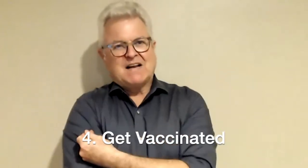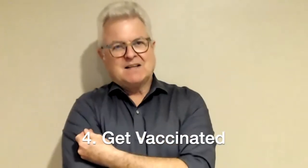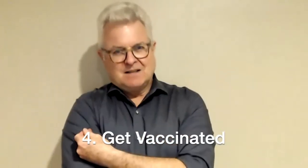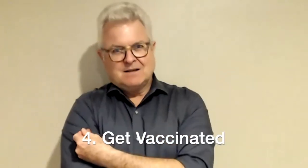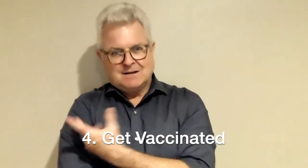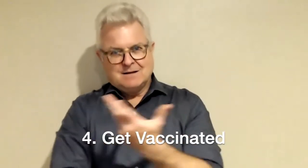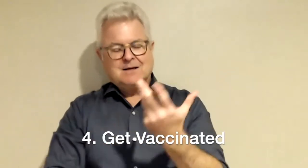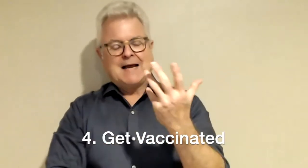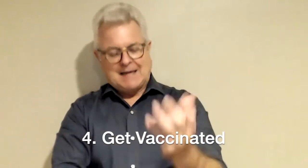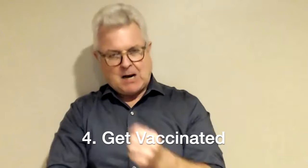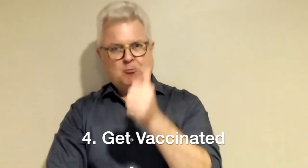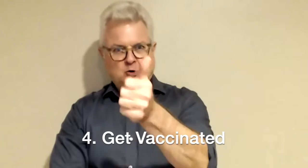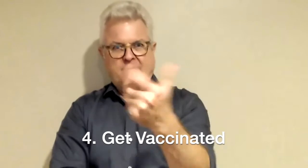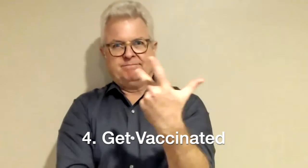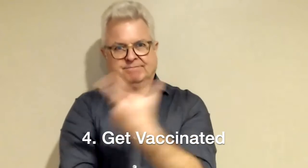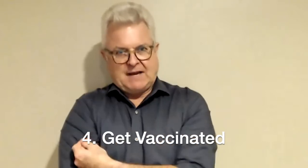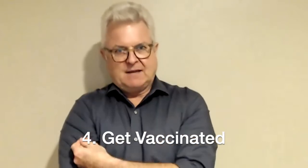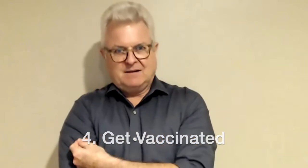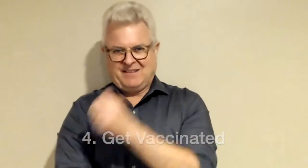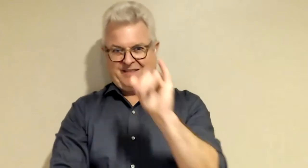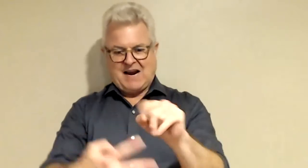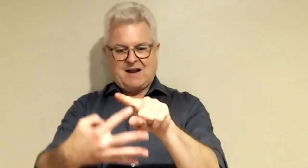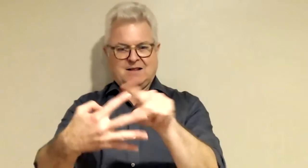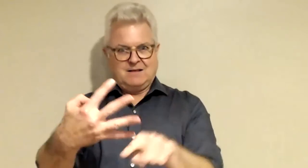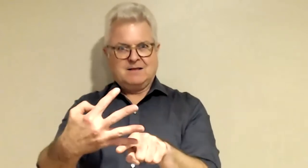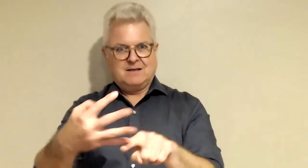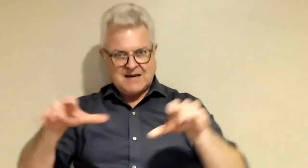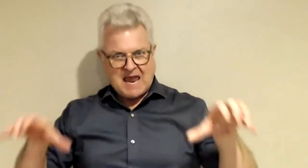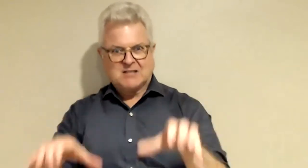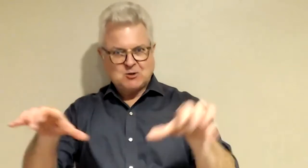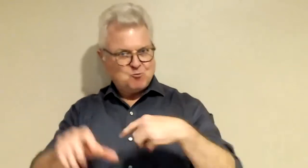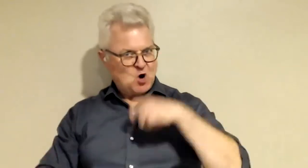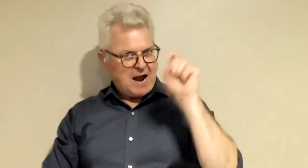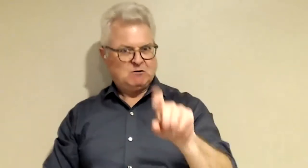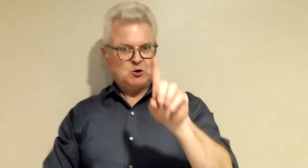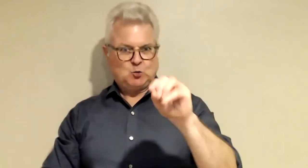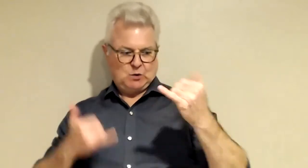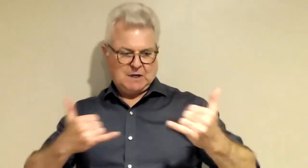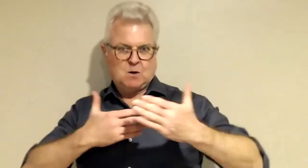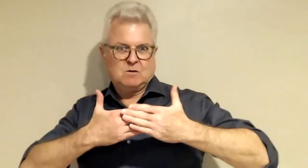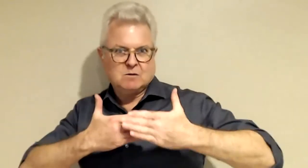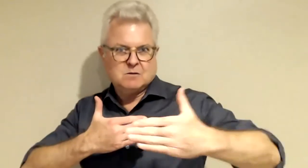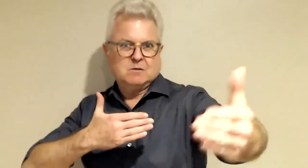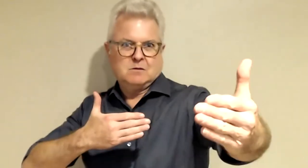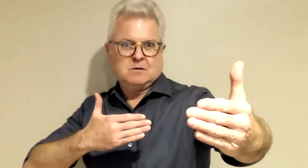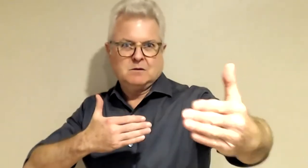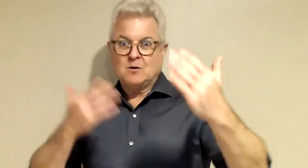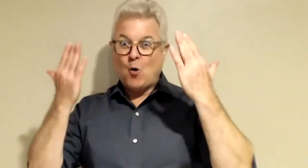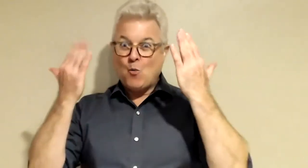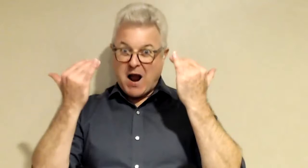one, which is the best of all 4 rules and guidelines of doubling down, is to go get vaccinated. So from here